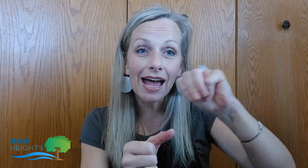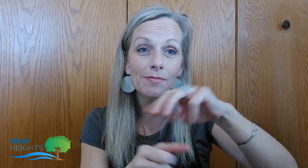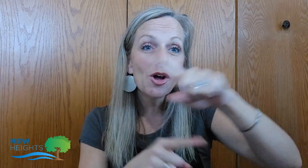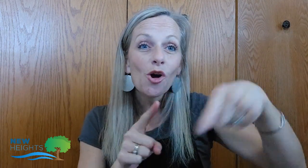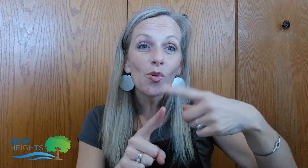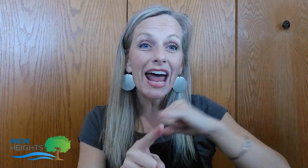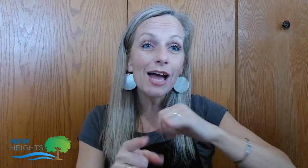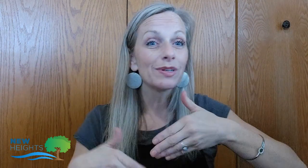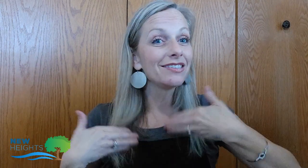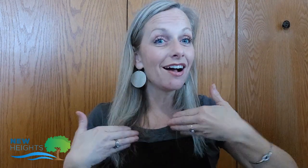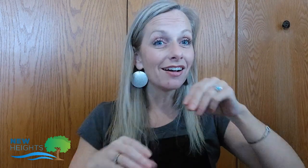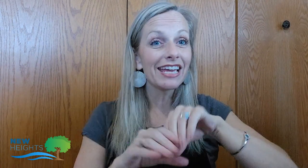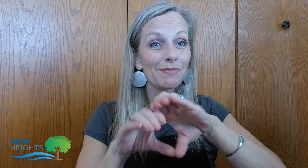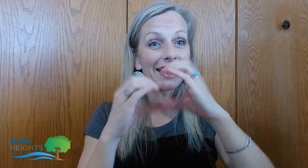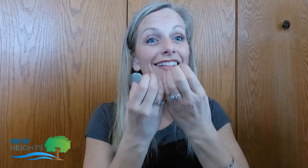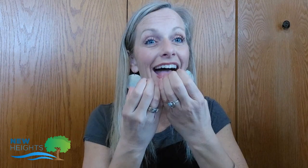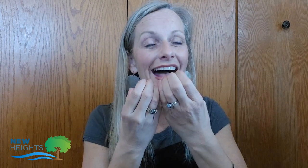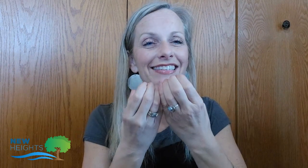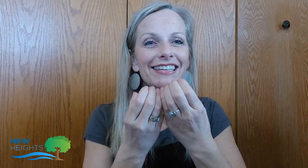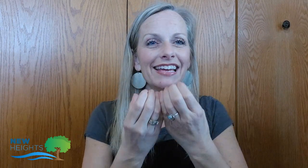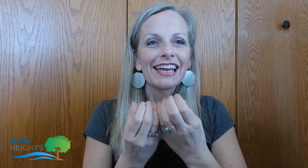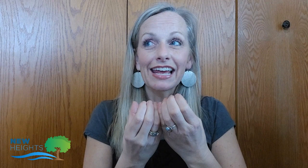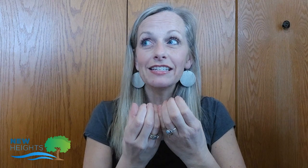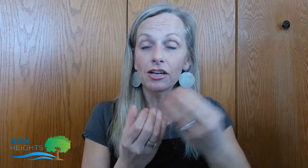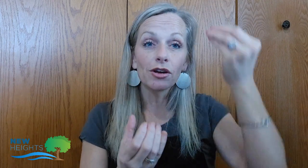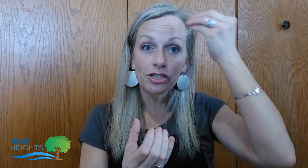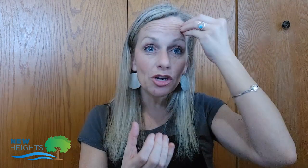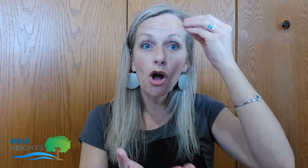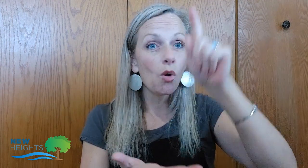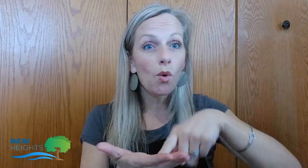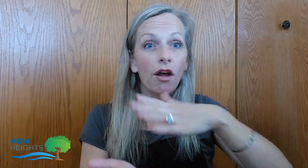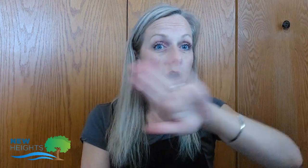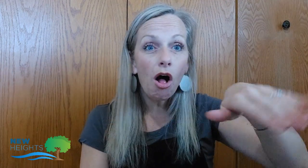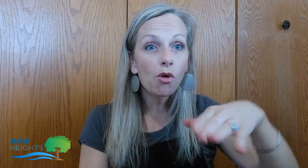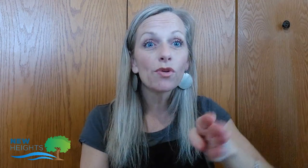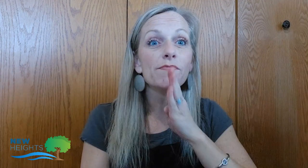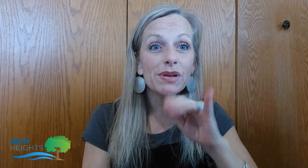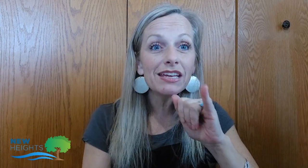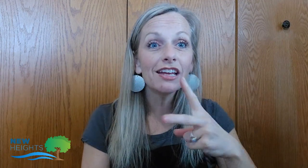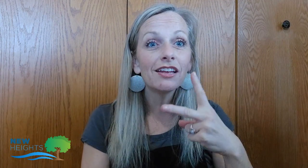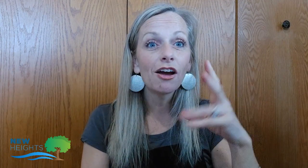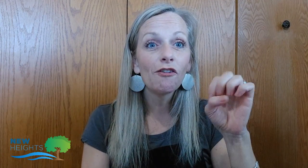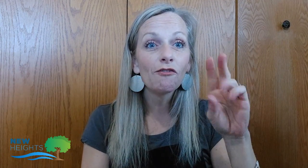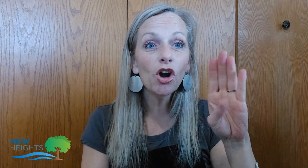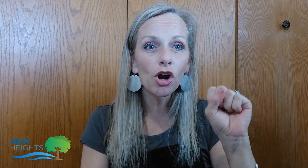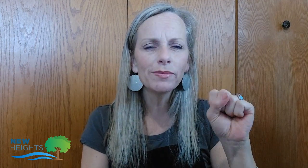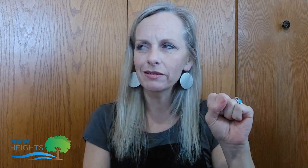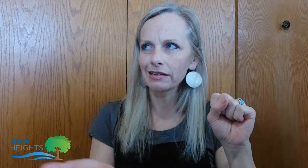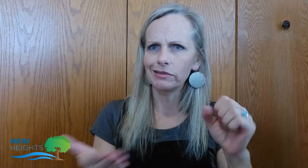them when I was young in my class, and I had to know what all were the being verbs, I was like, oh,